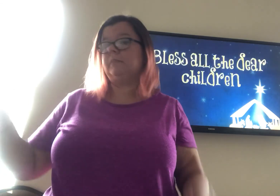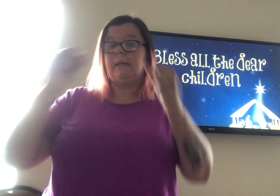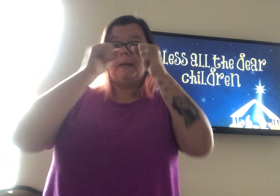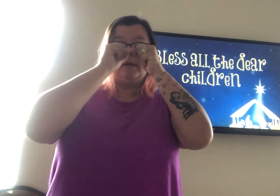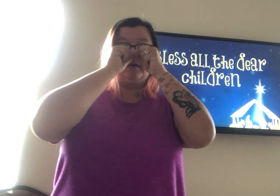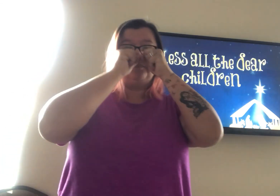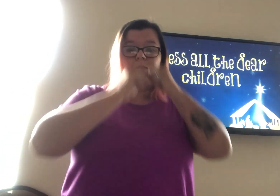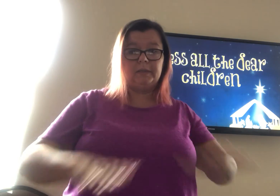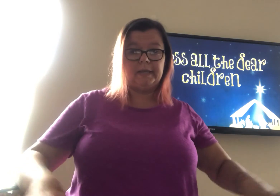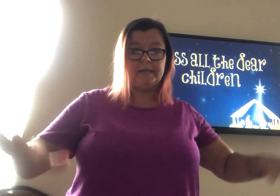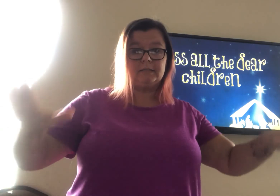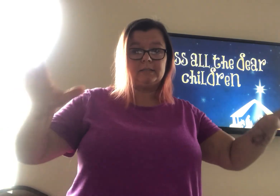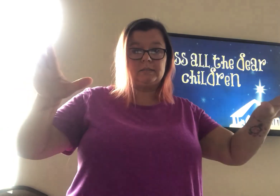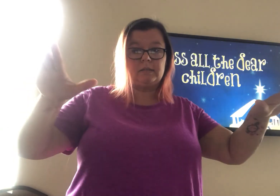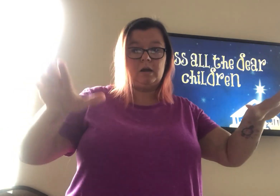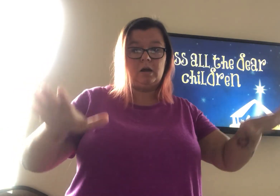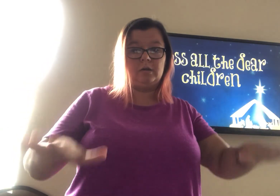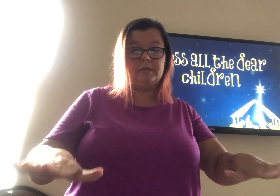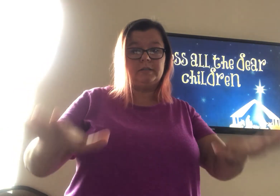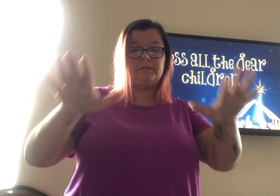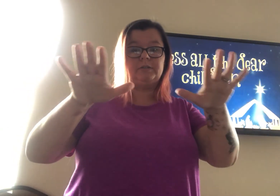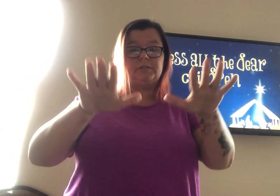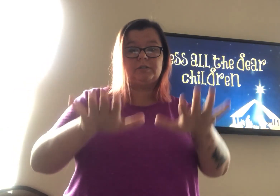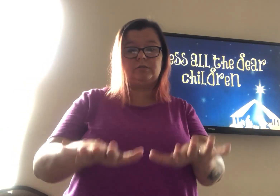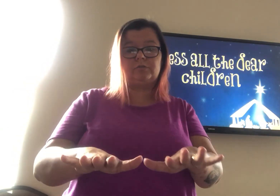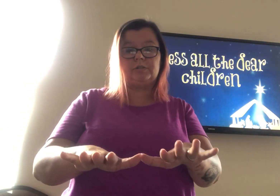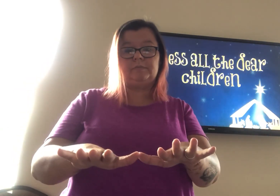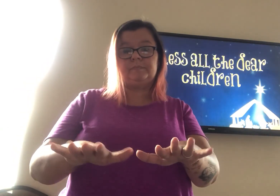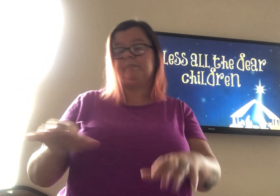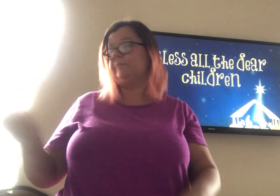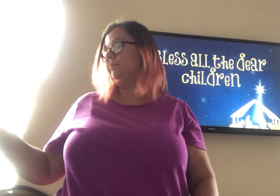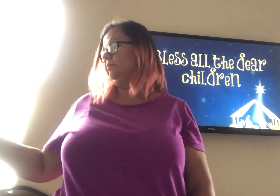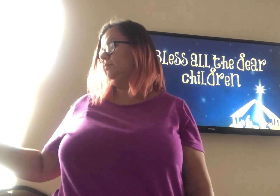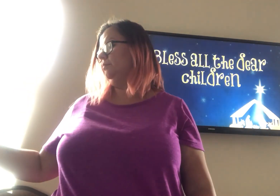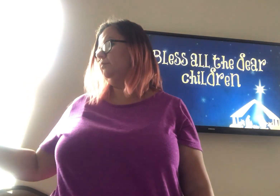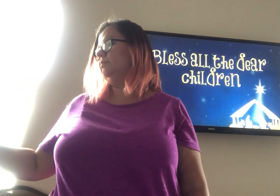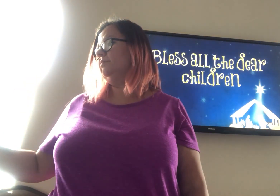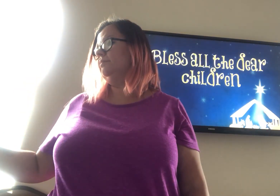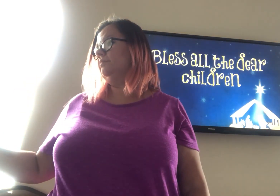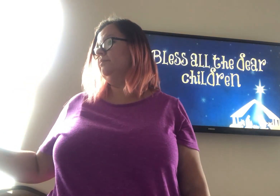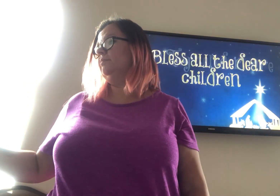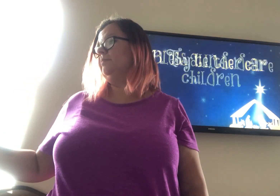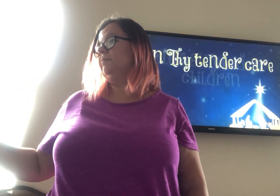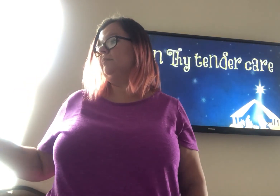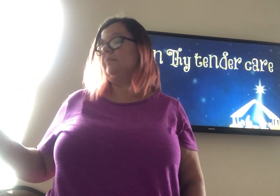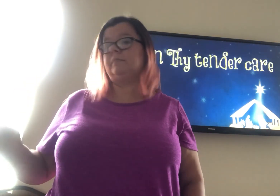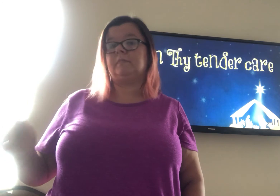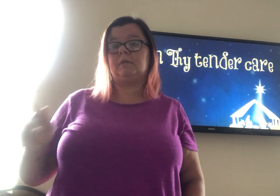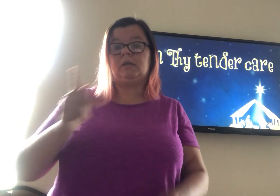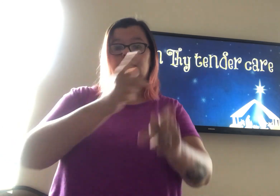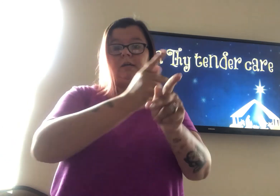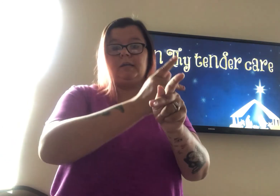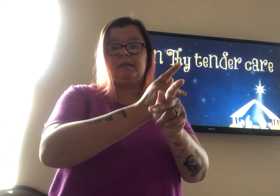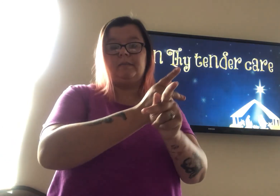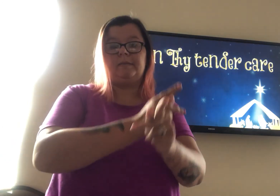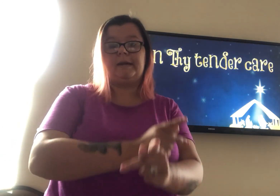Bless all the dear children in thy